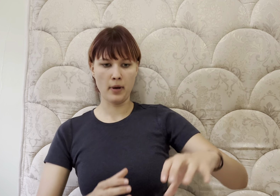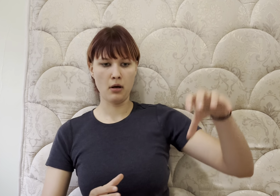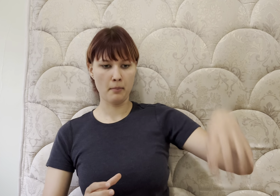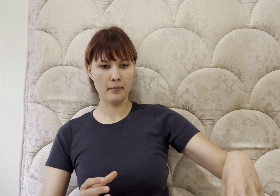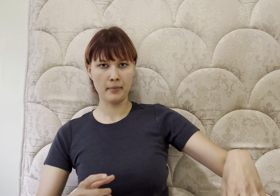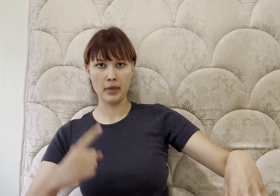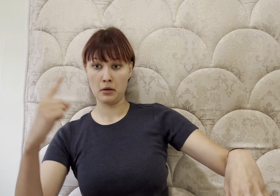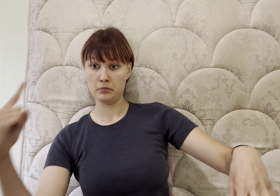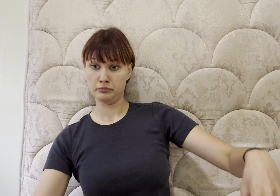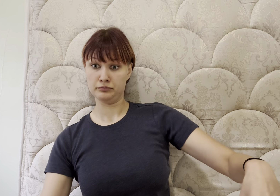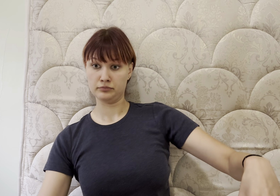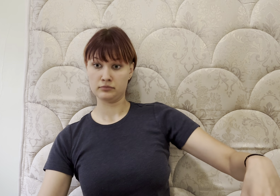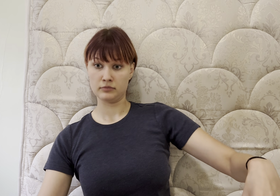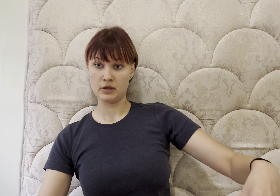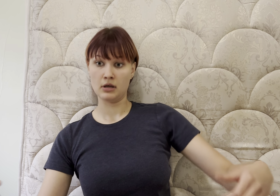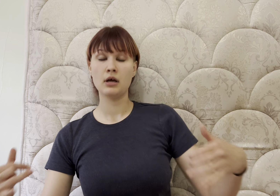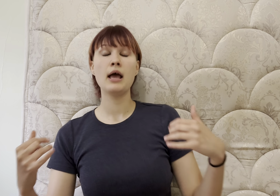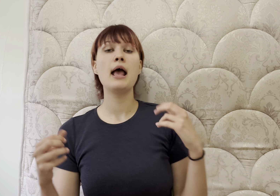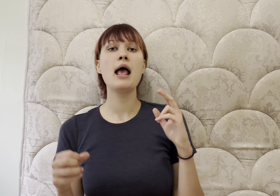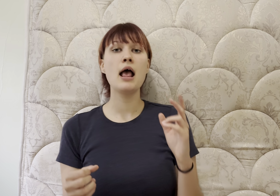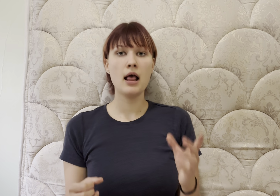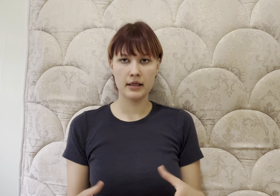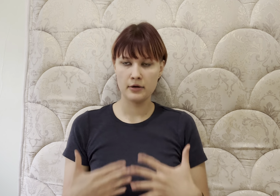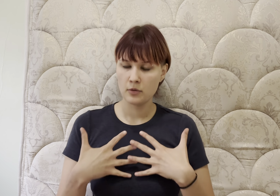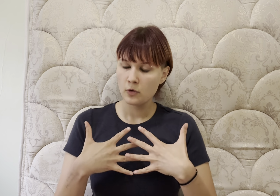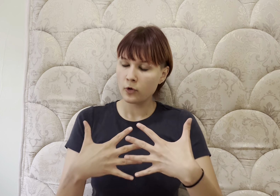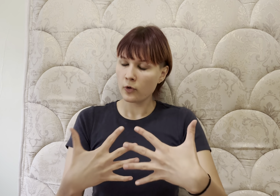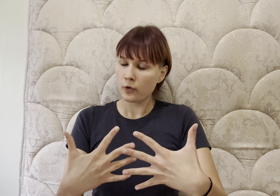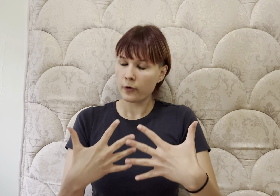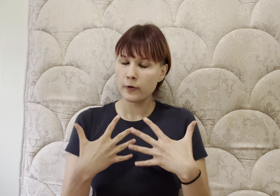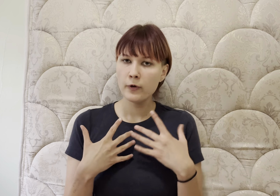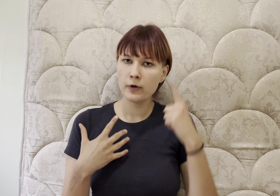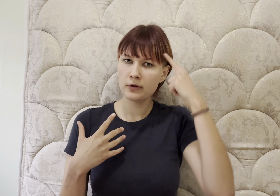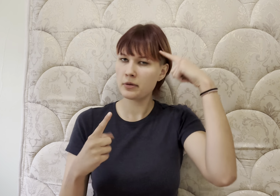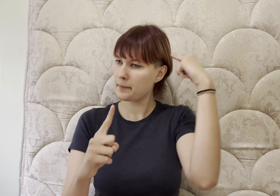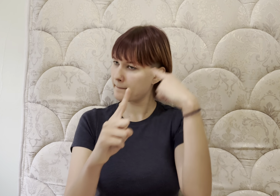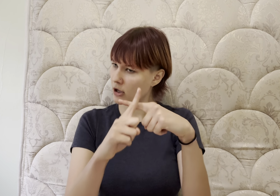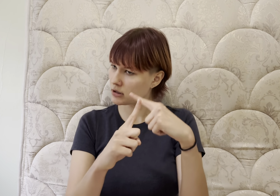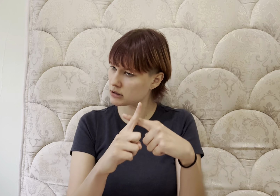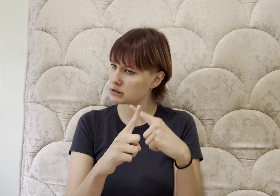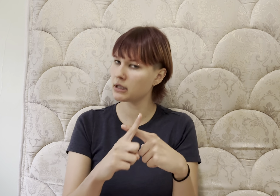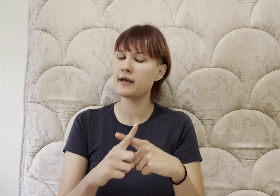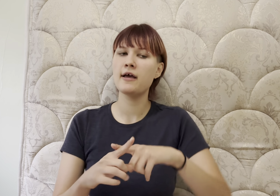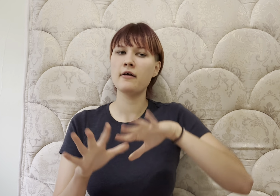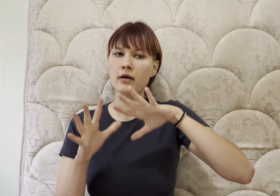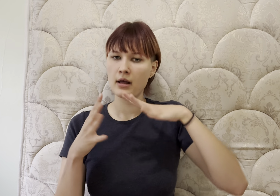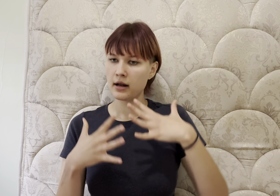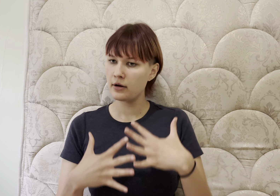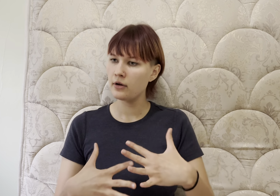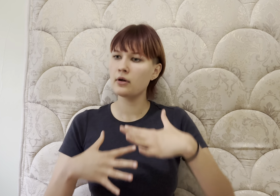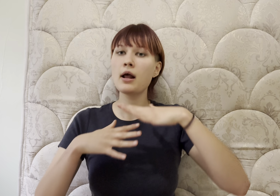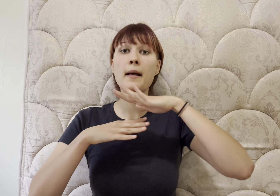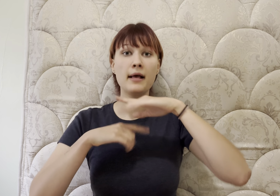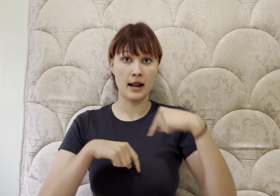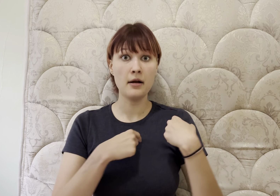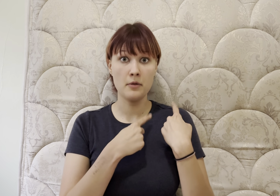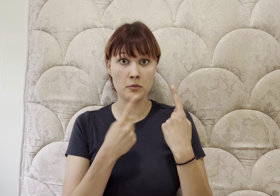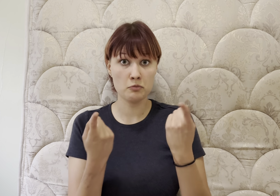The picture that I show you here is a slide taken from desensitization therapy that's conducted in